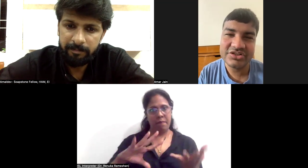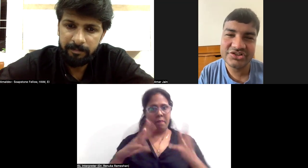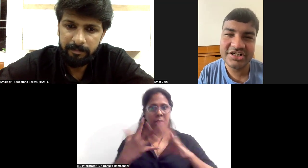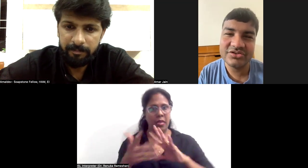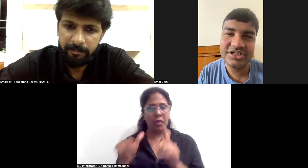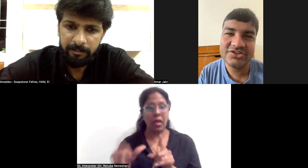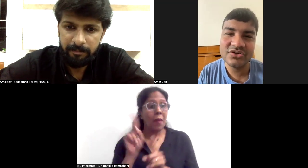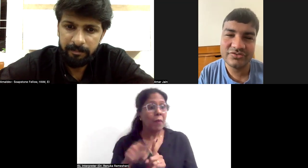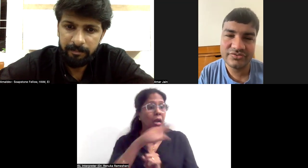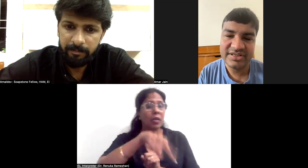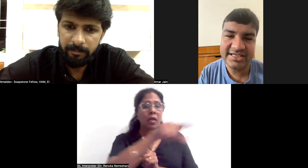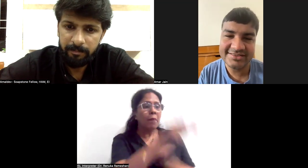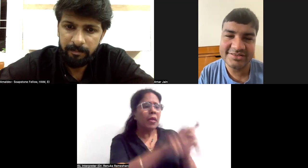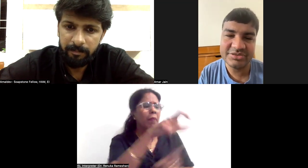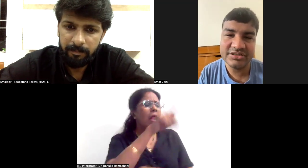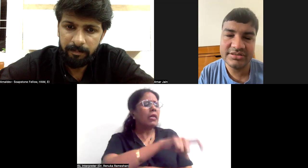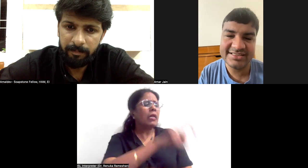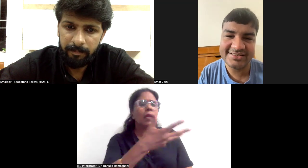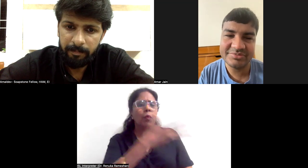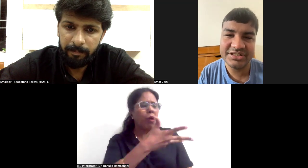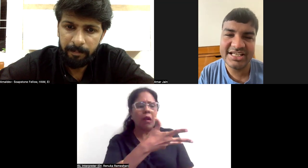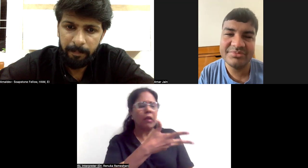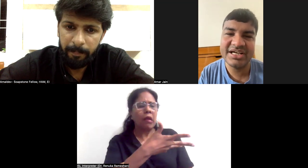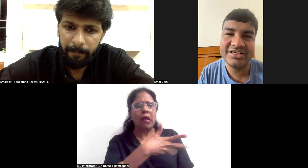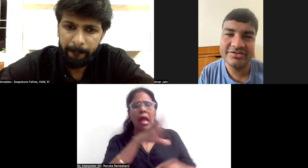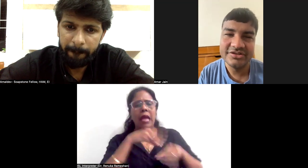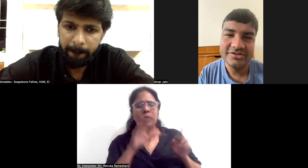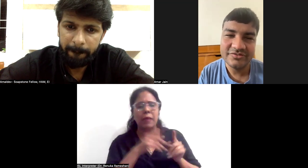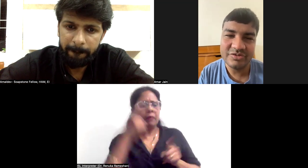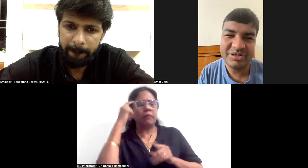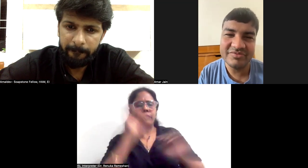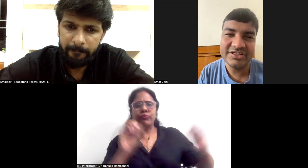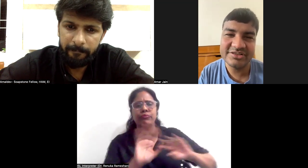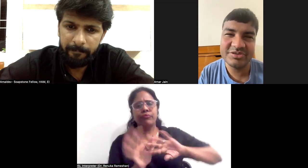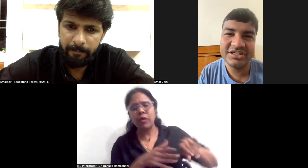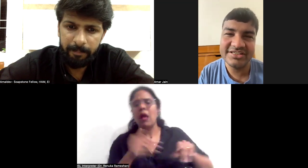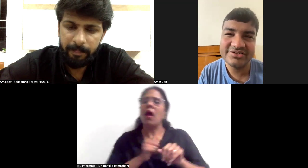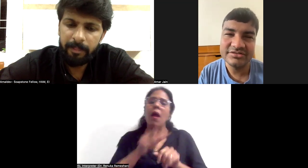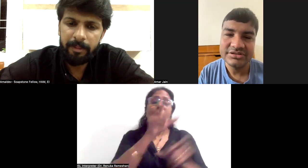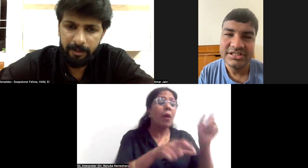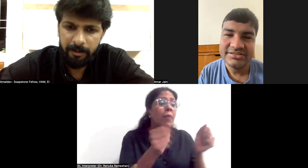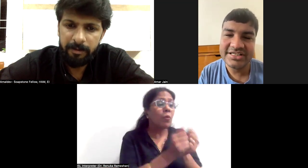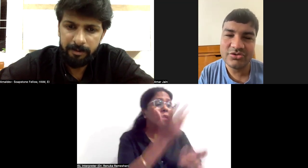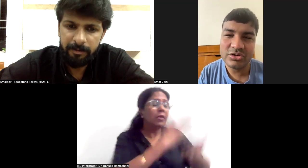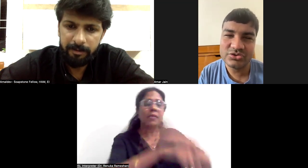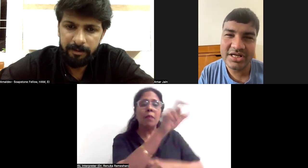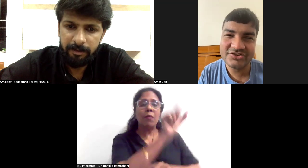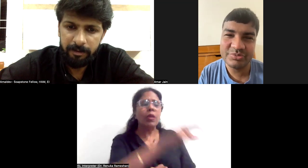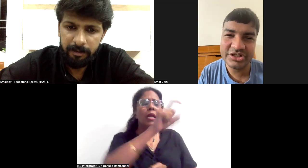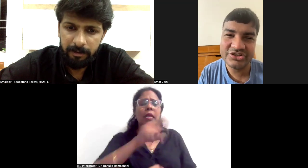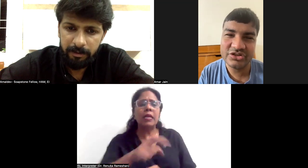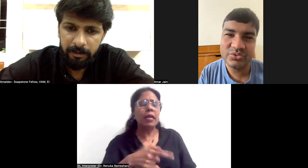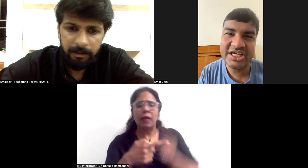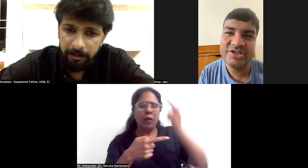without considering the needs of accessibility in mind for people with disabilities, then it also has